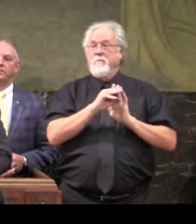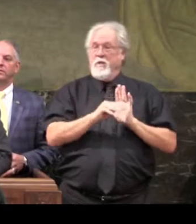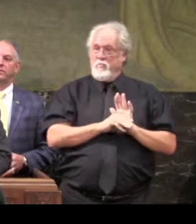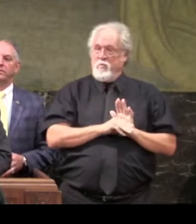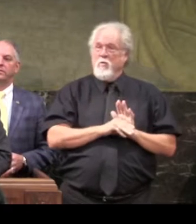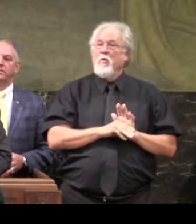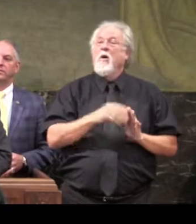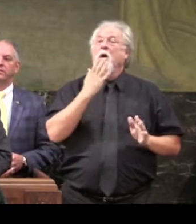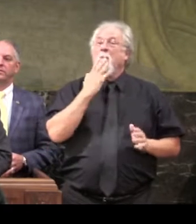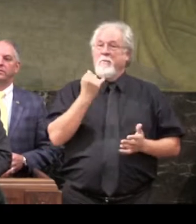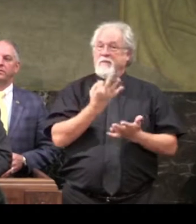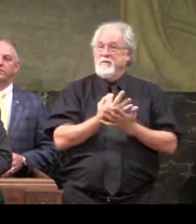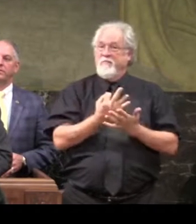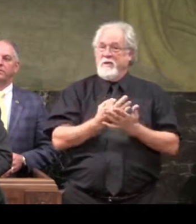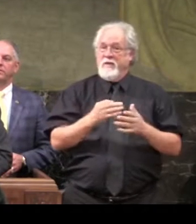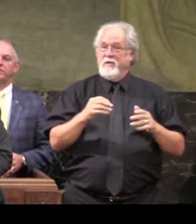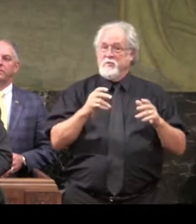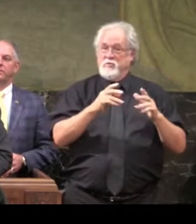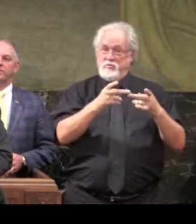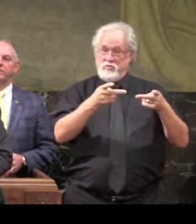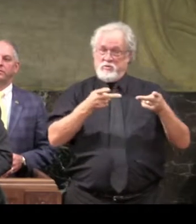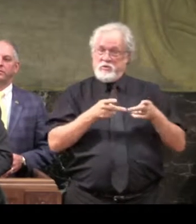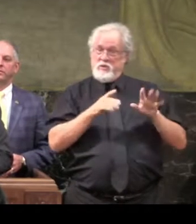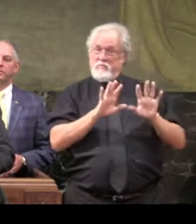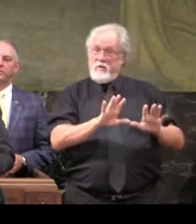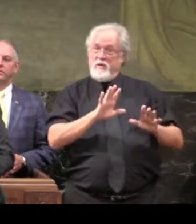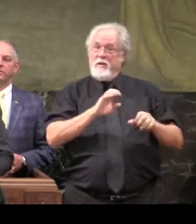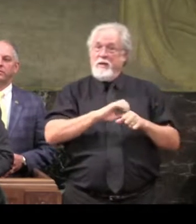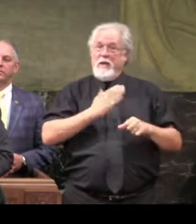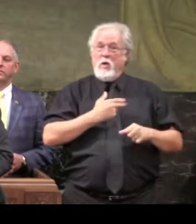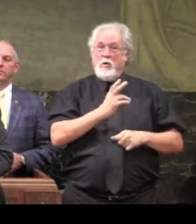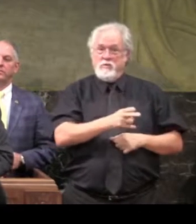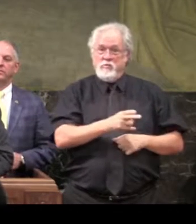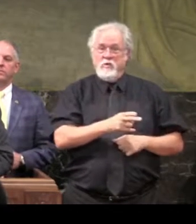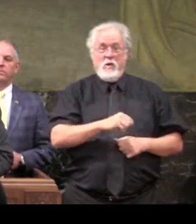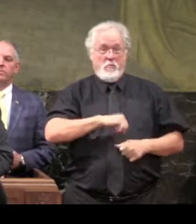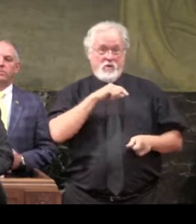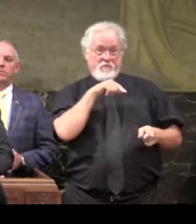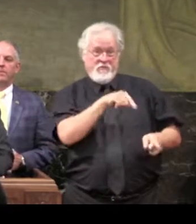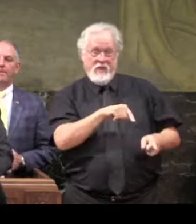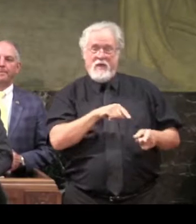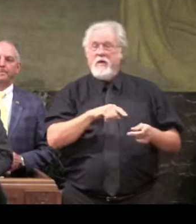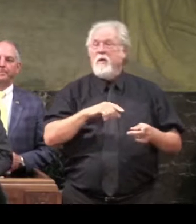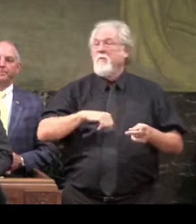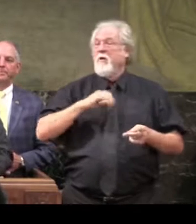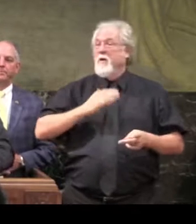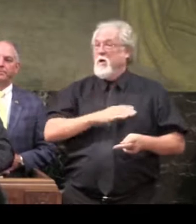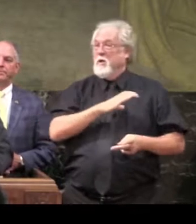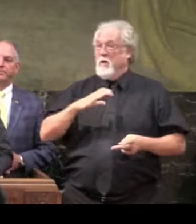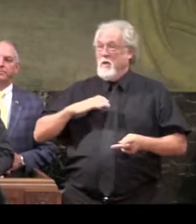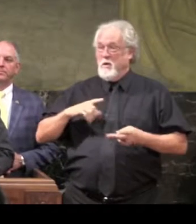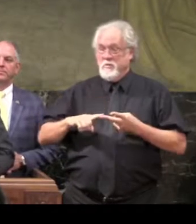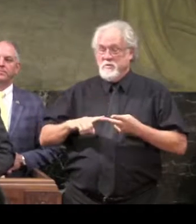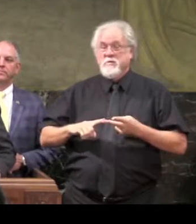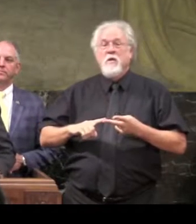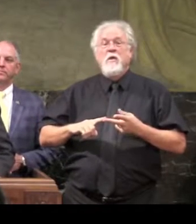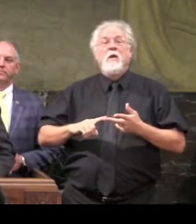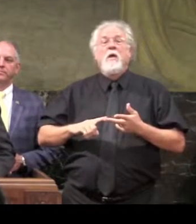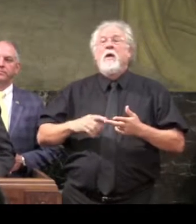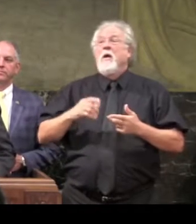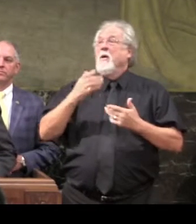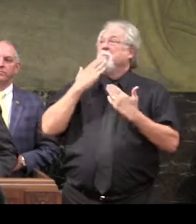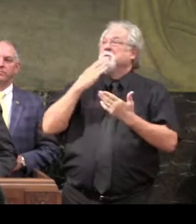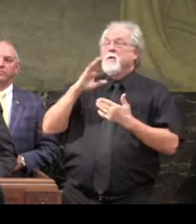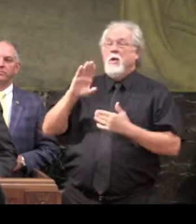is in the best financial shape in the city's history, and we're proud of that. We're proud of our congressional delegation. We appreciate them. We appreciate President